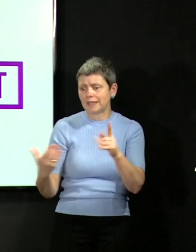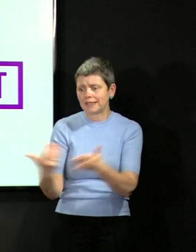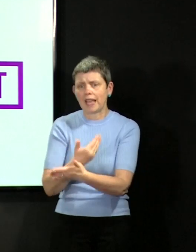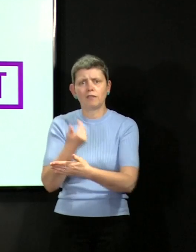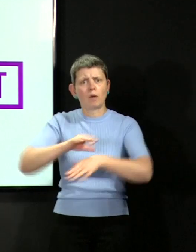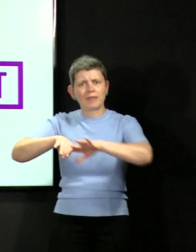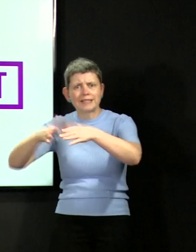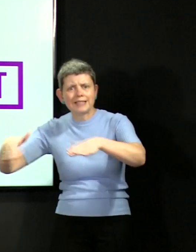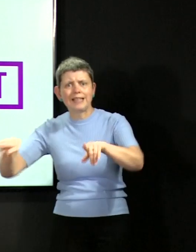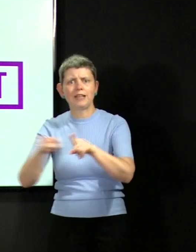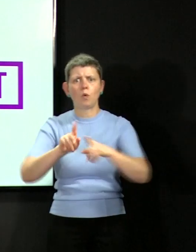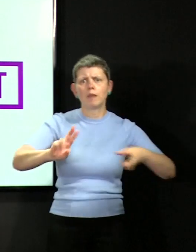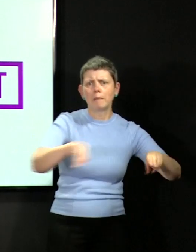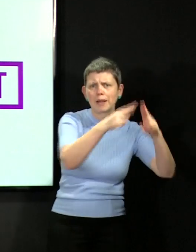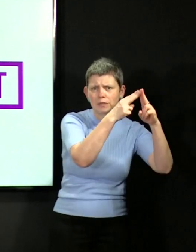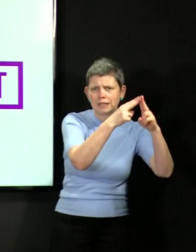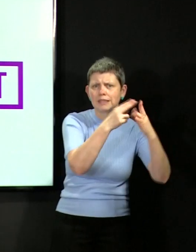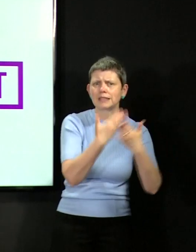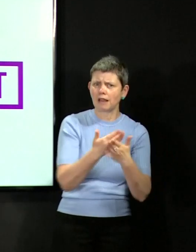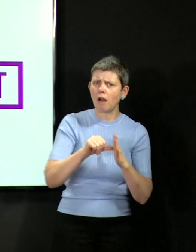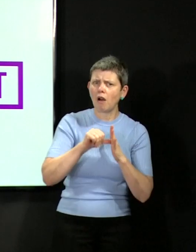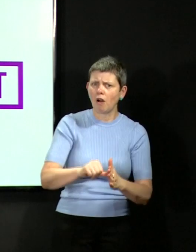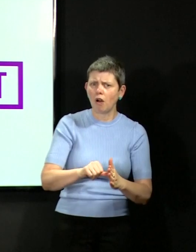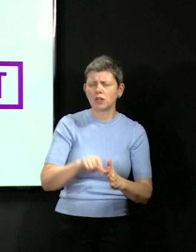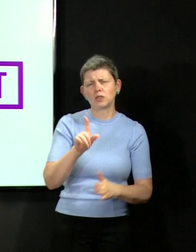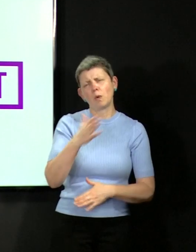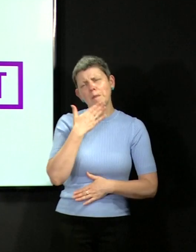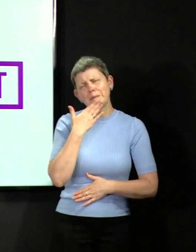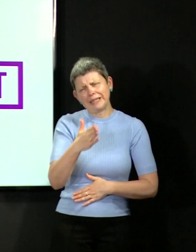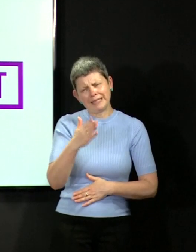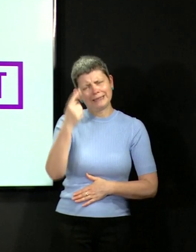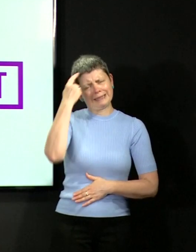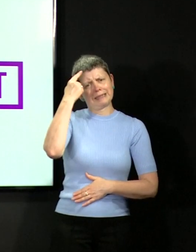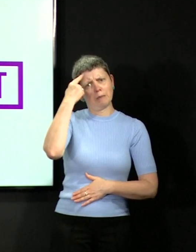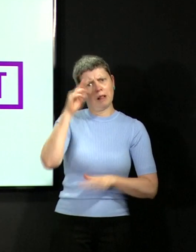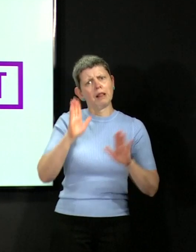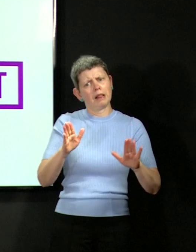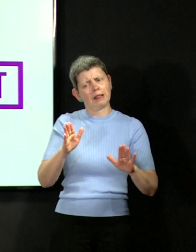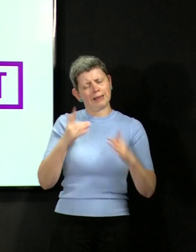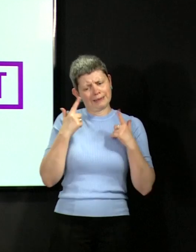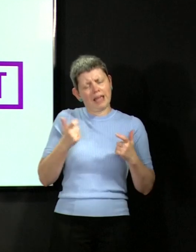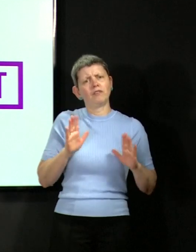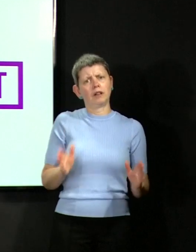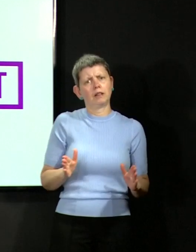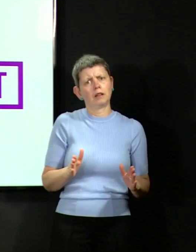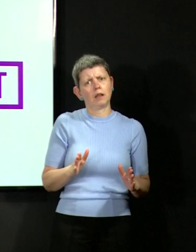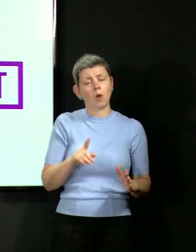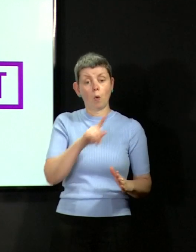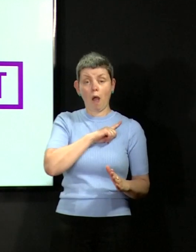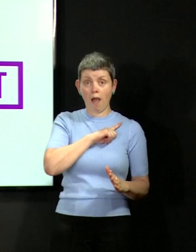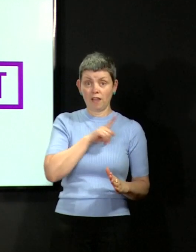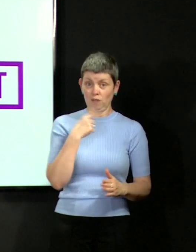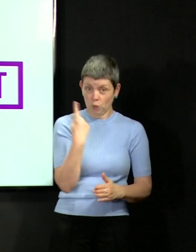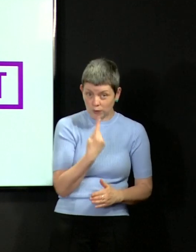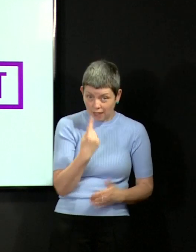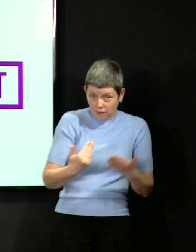volunteers. So we ask that over the weeks ahead, please continue to use good judgment for your own safety and the safety of those who might have